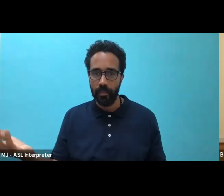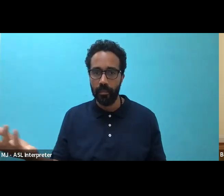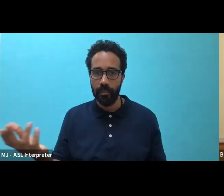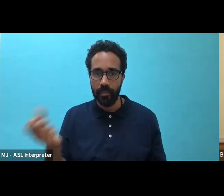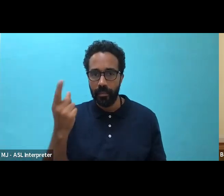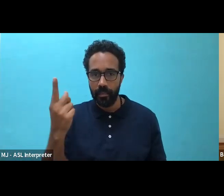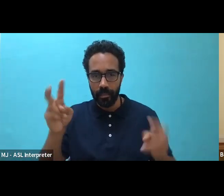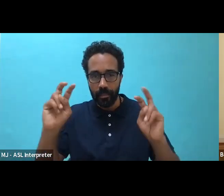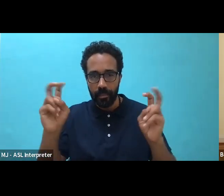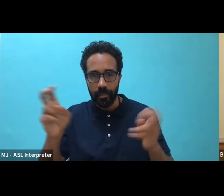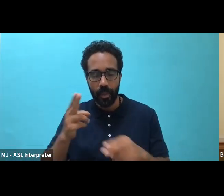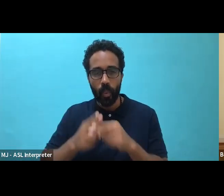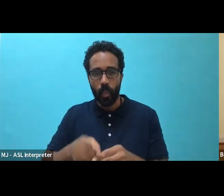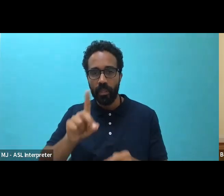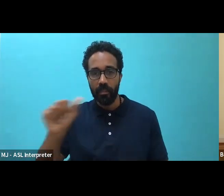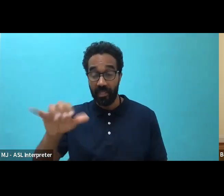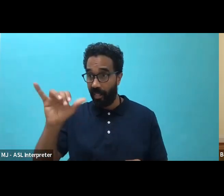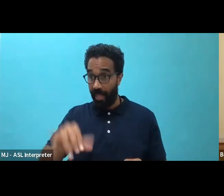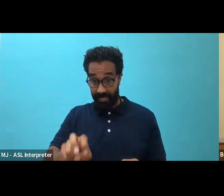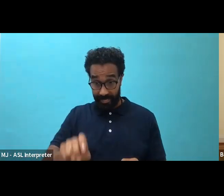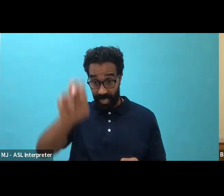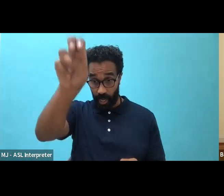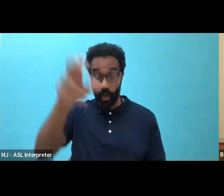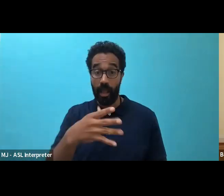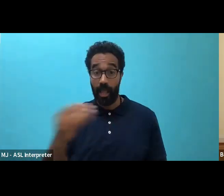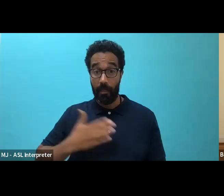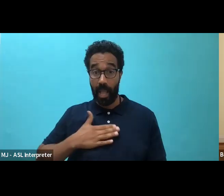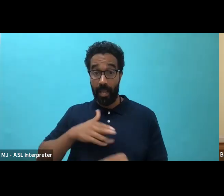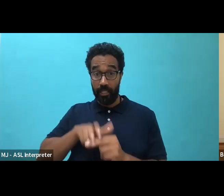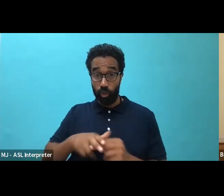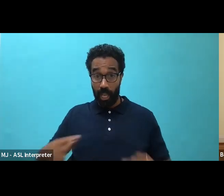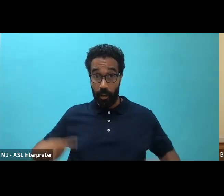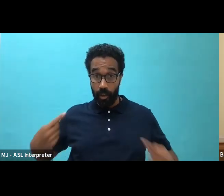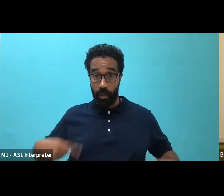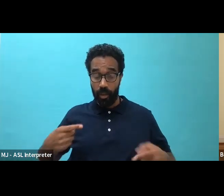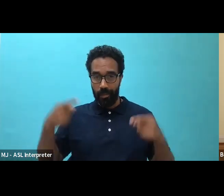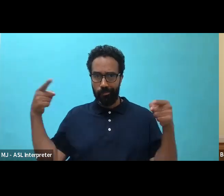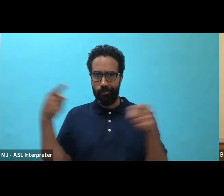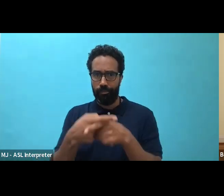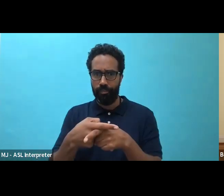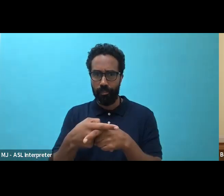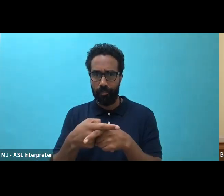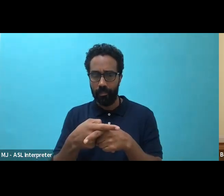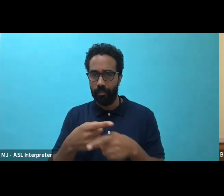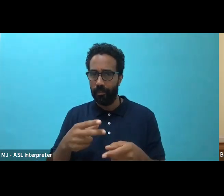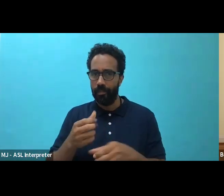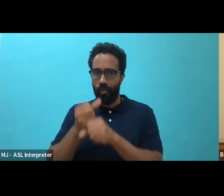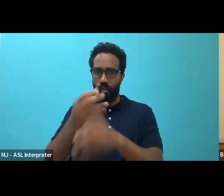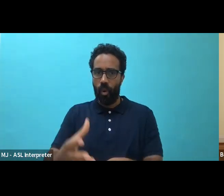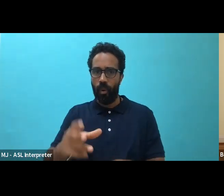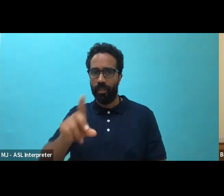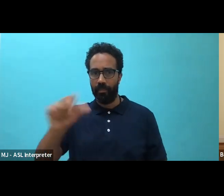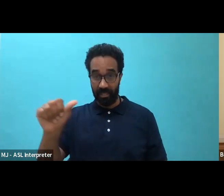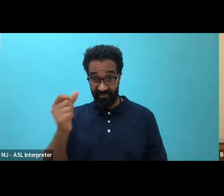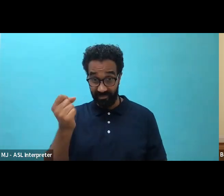the interaction between the person's use of the wheelchair and the staircase. So